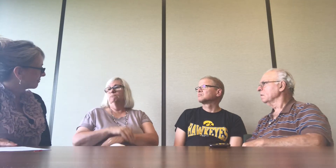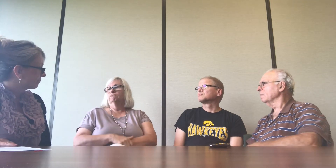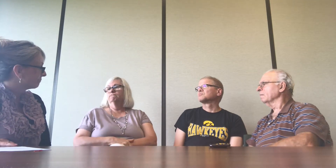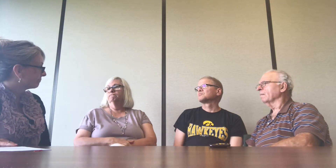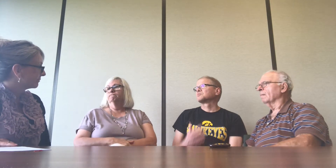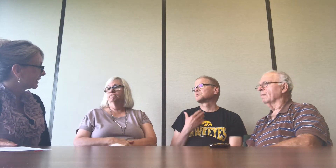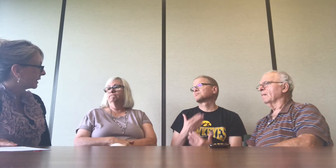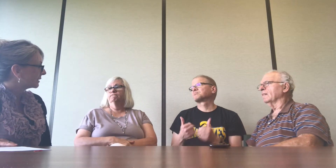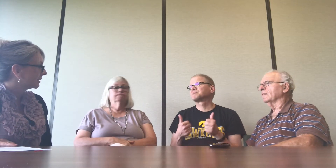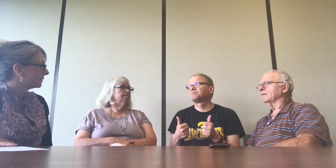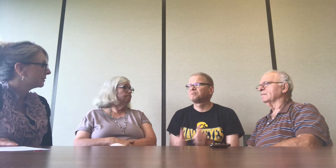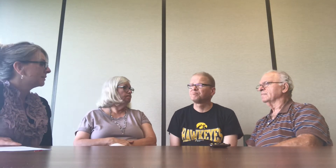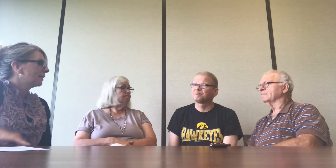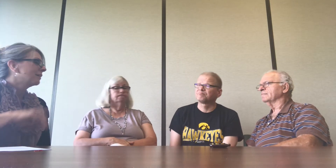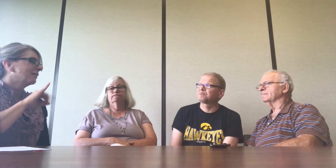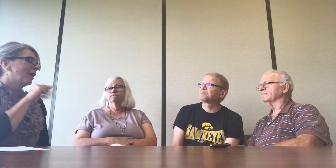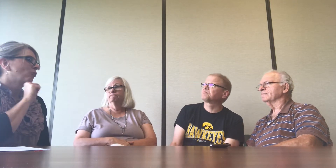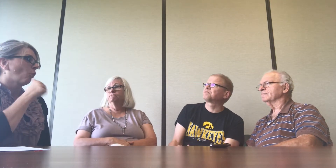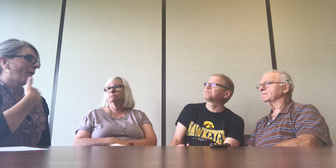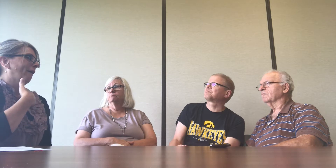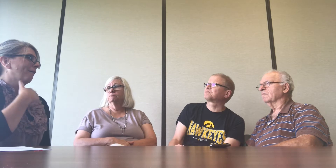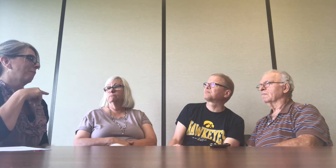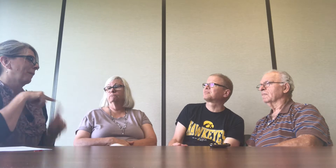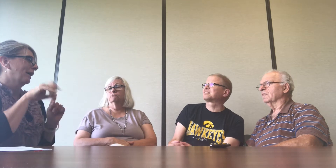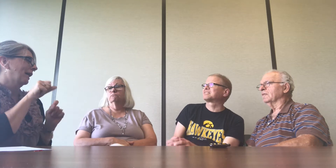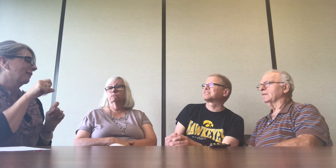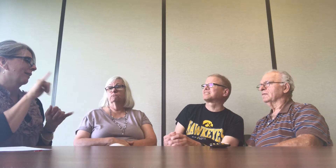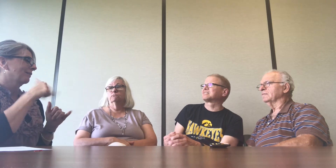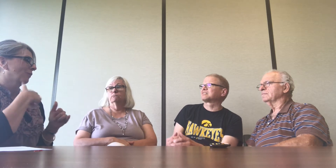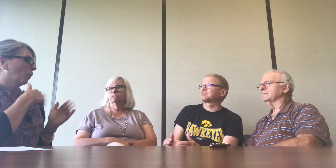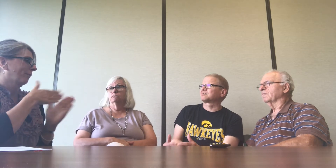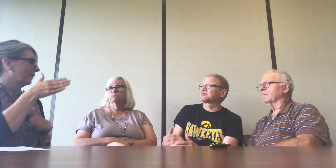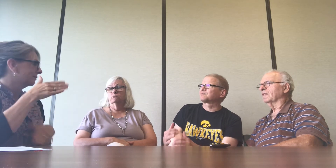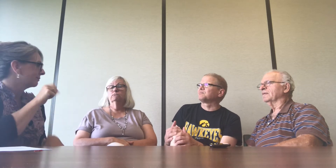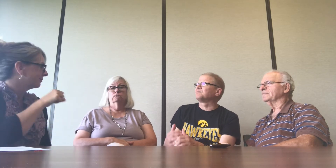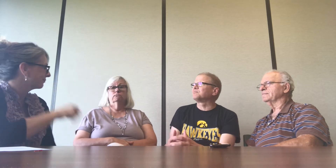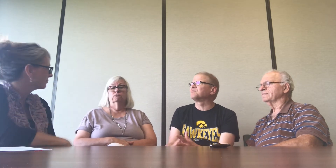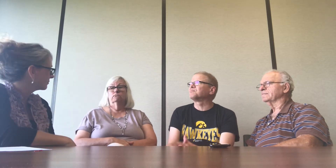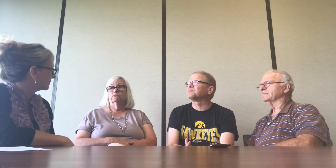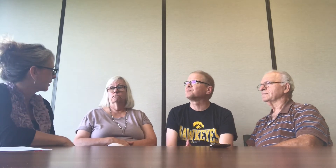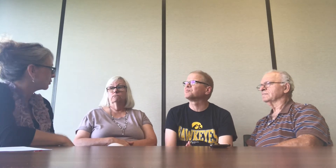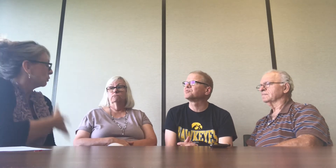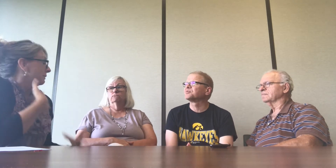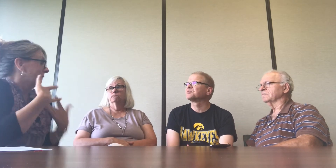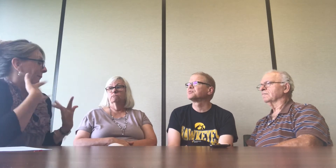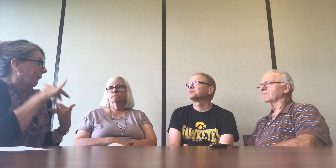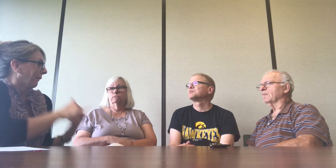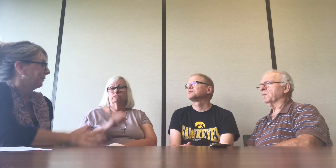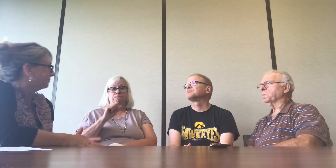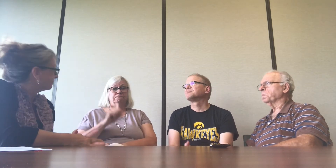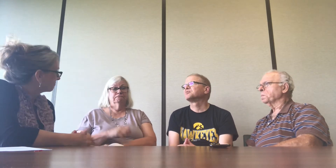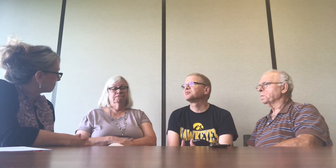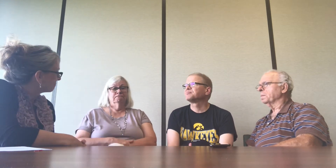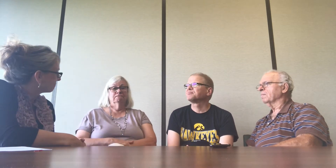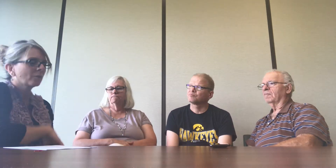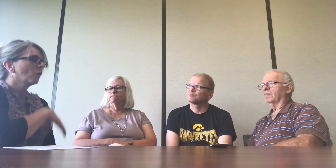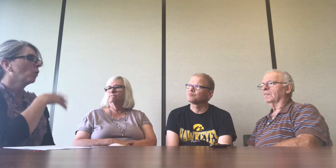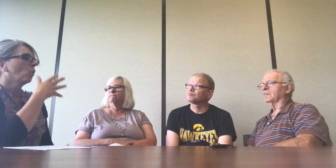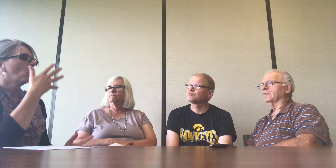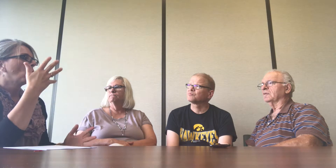about elder abuse. That would be great. Jennifer, Iowa doesn't have one, but that's our goal. It's exciting